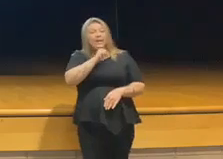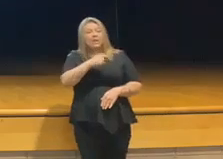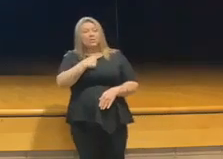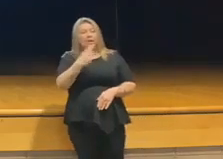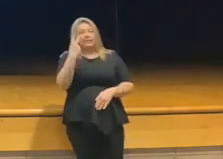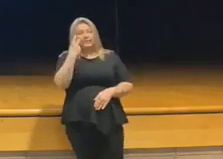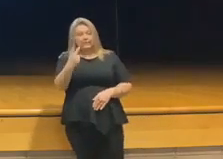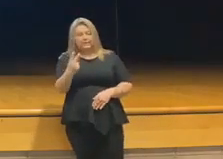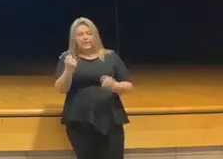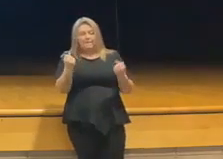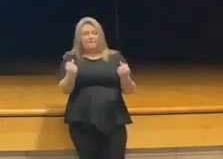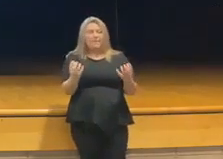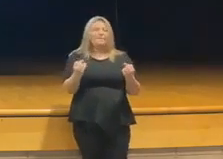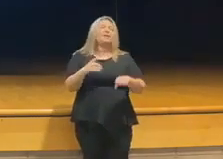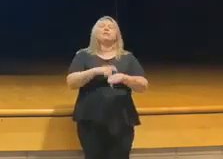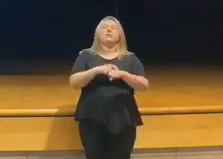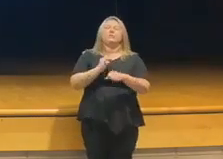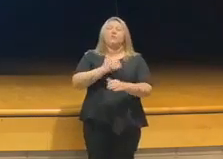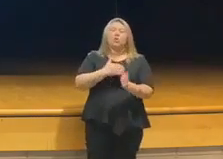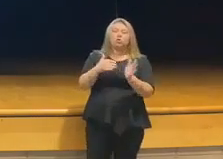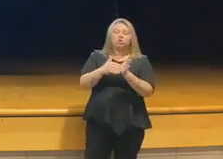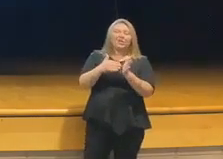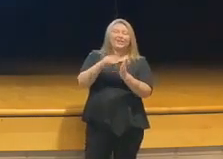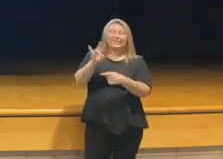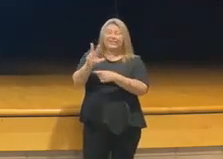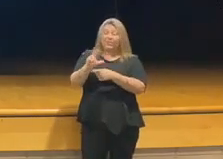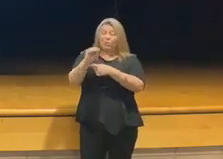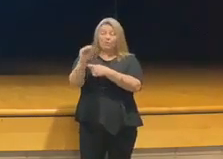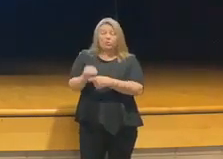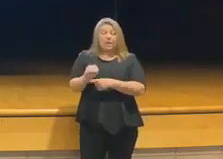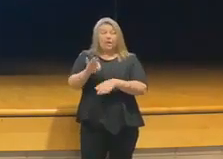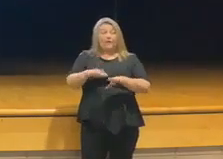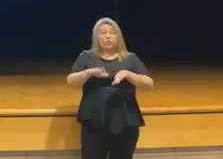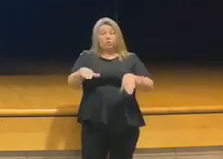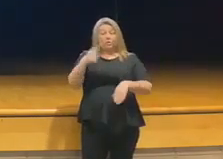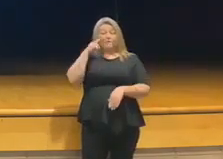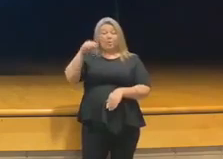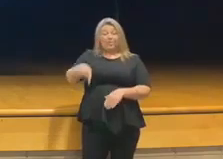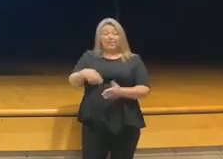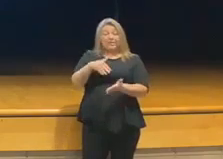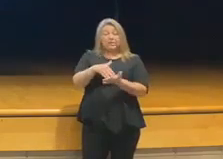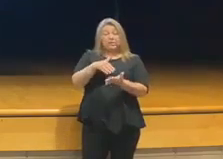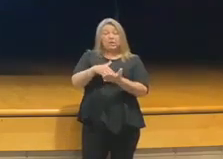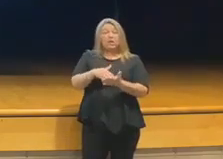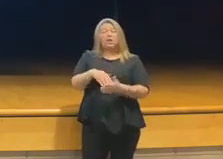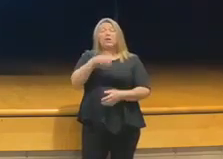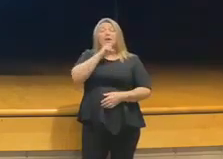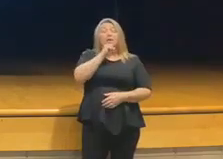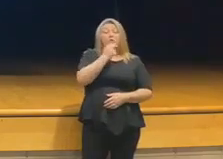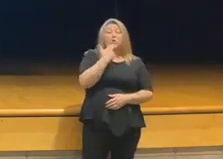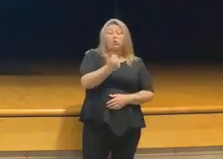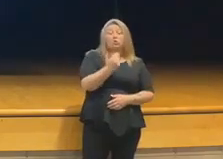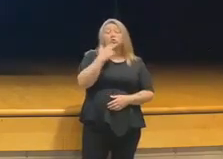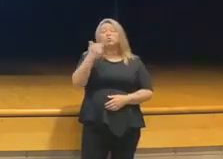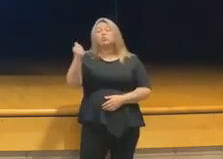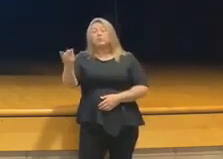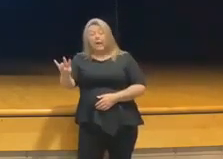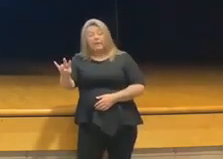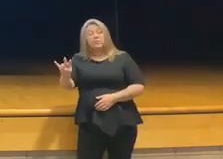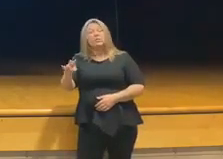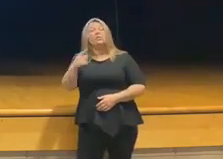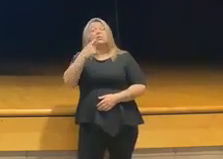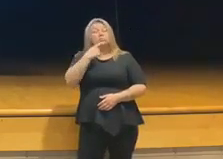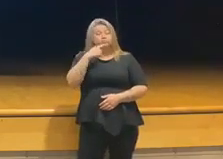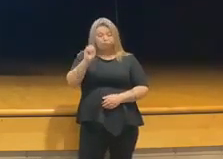studies over the years. 73% of children in this particular study between the ages of 13 and 17 acknowledged